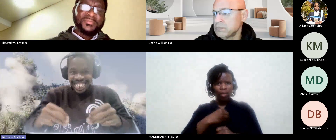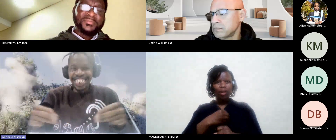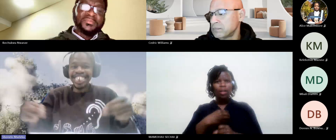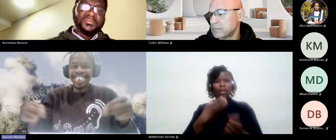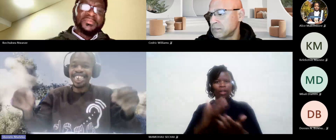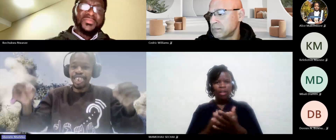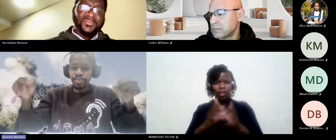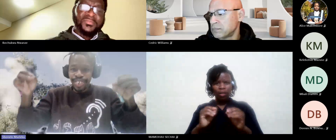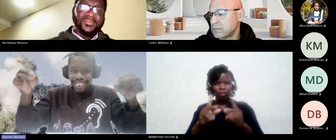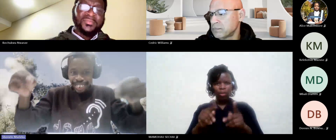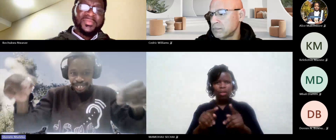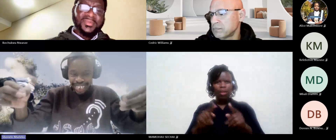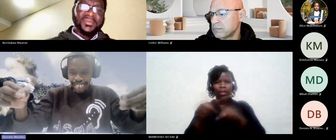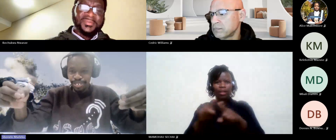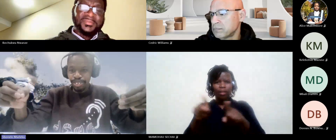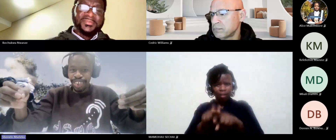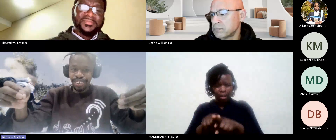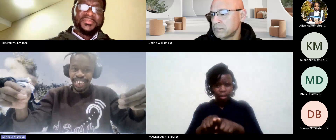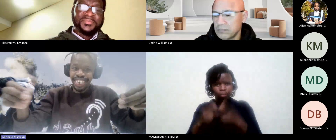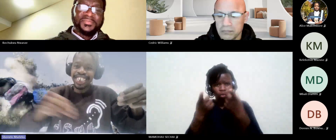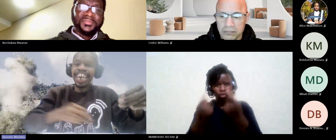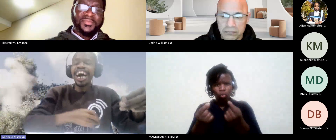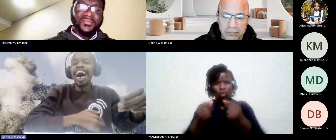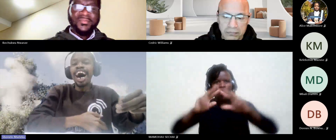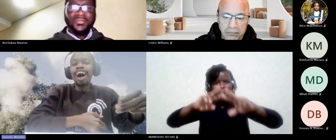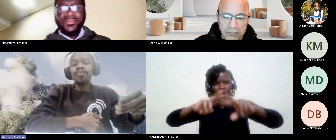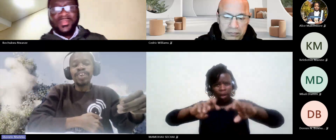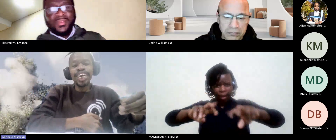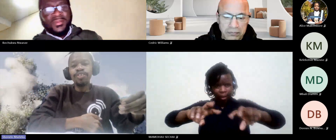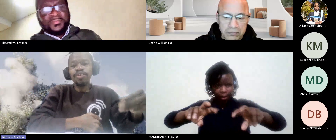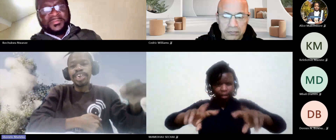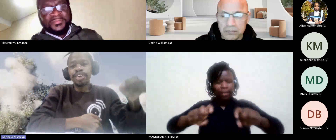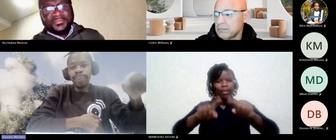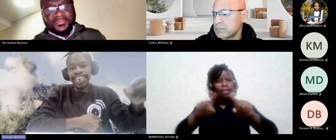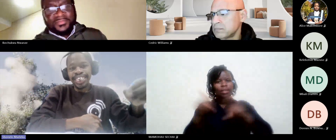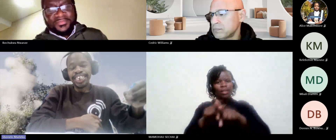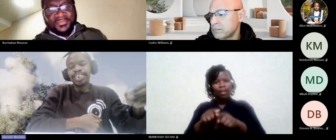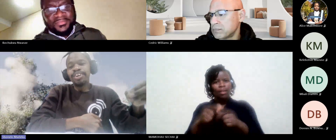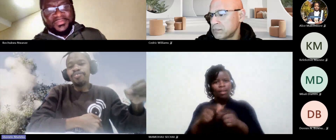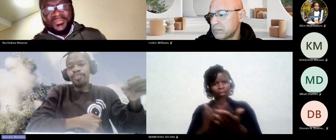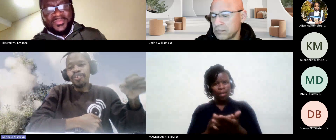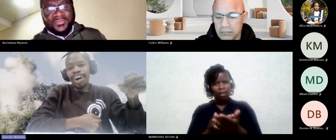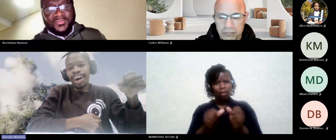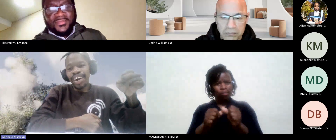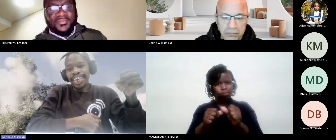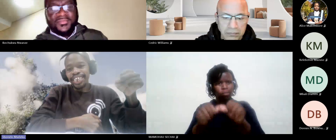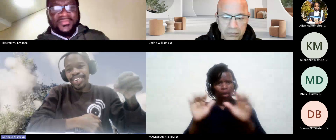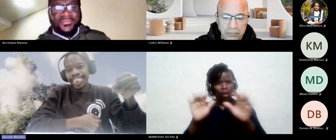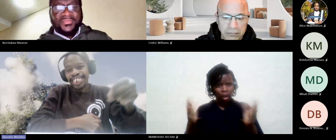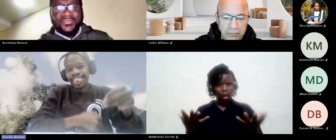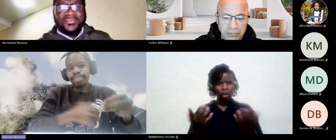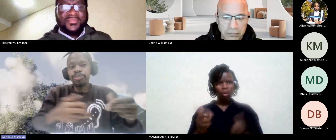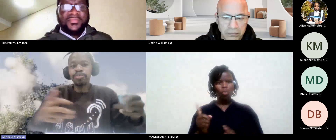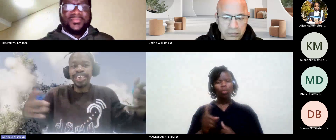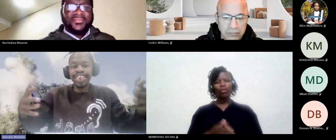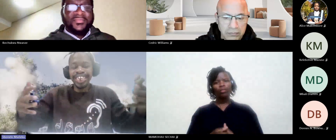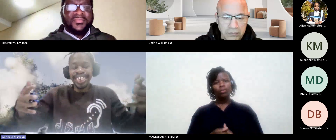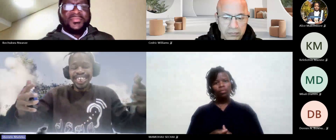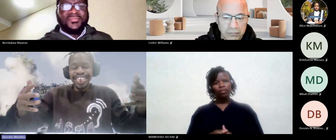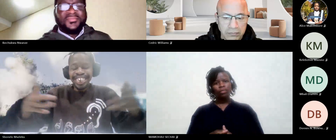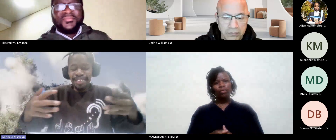conduct the researches and expose it into the inclusive education. How can we make it best for our education system